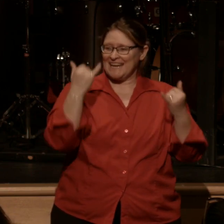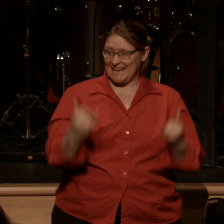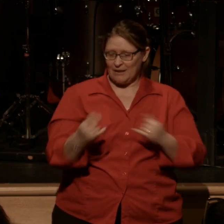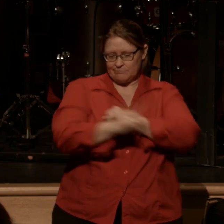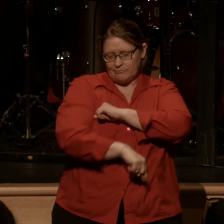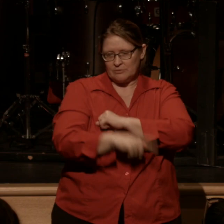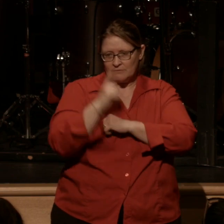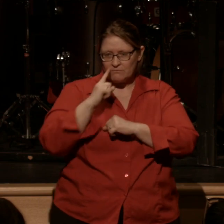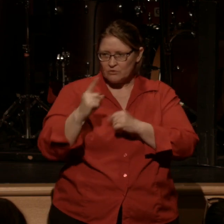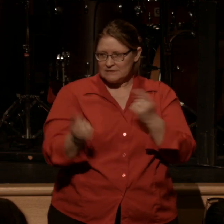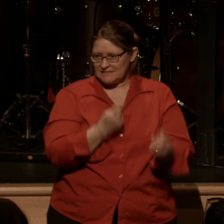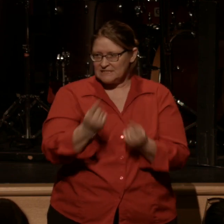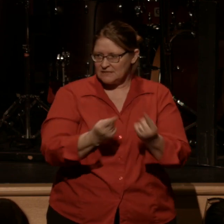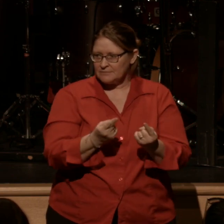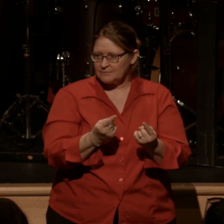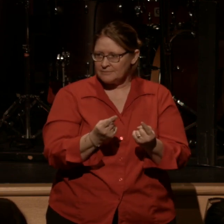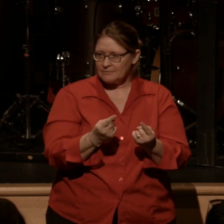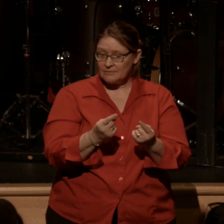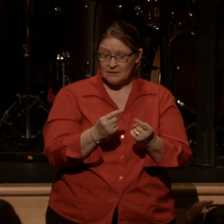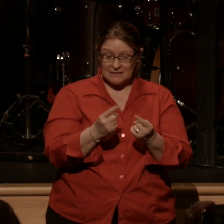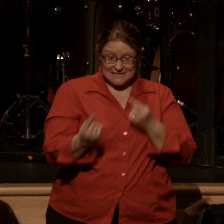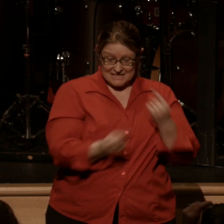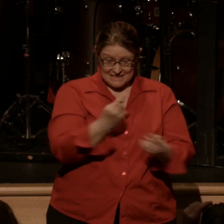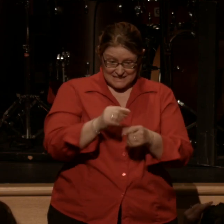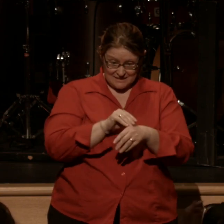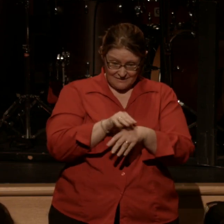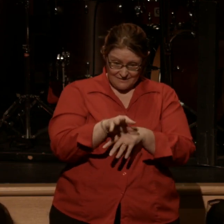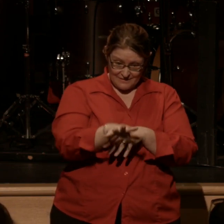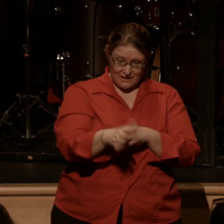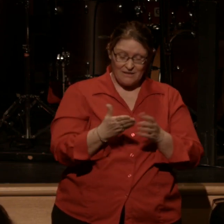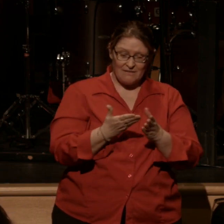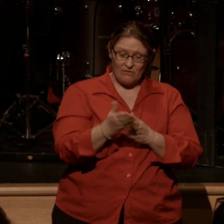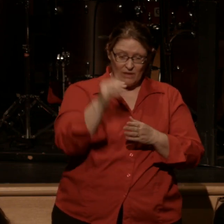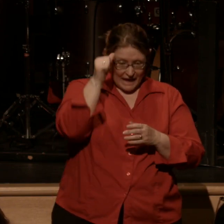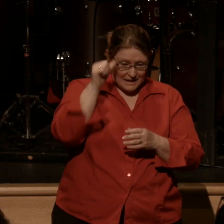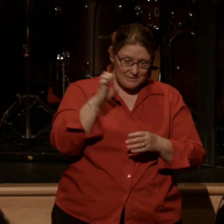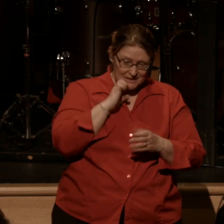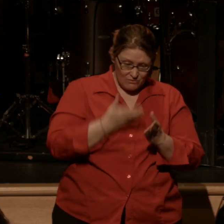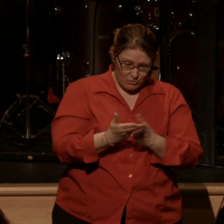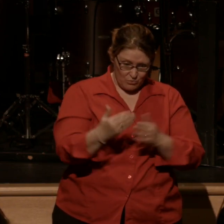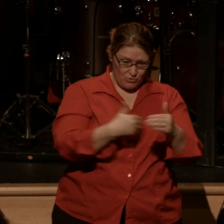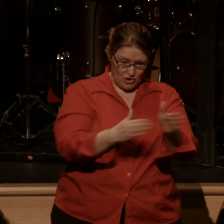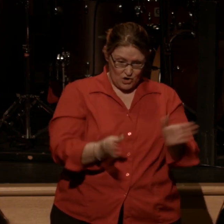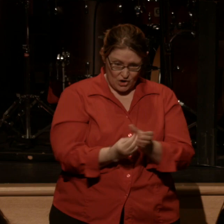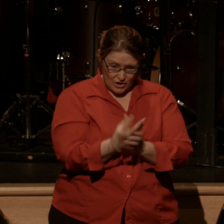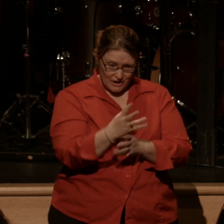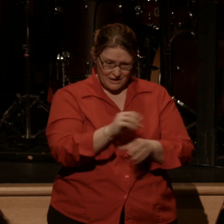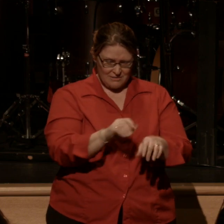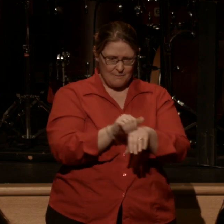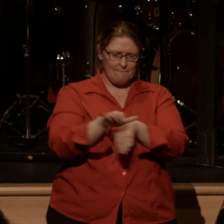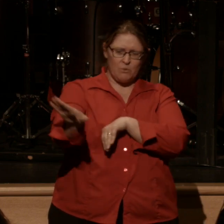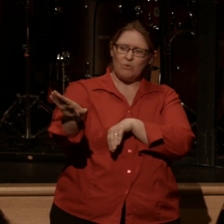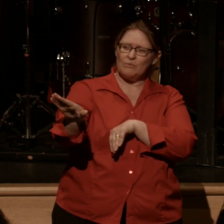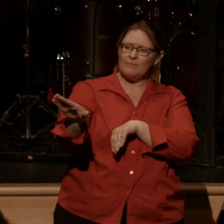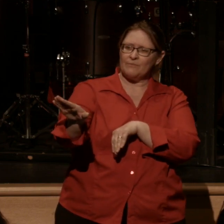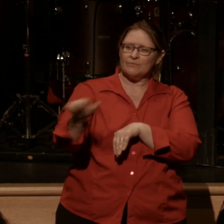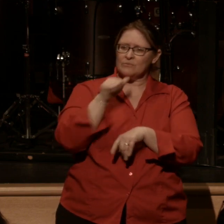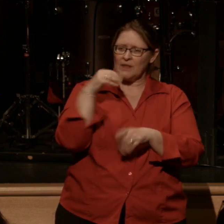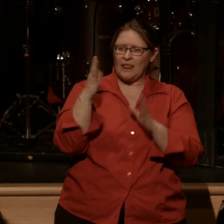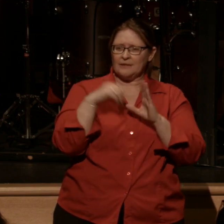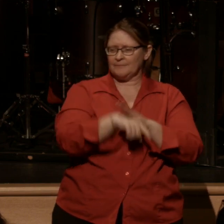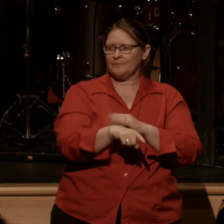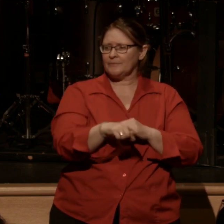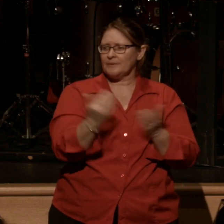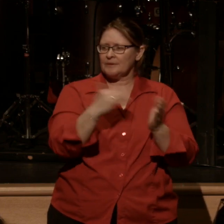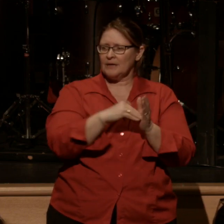for sin. The effects of sin would be felt in Adam and Eve in the garden as they were banished and cast out, but they will also be affected